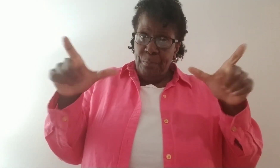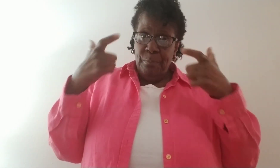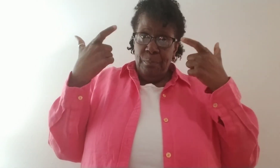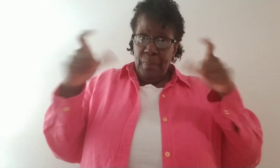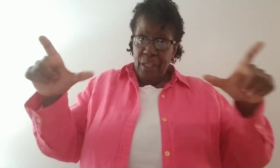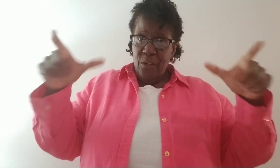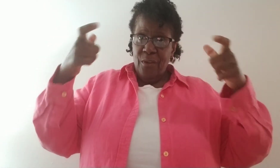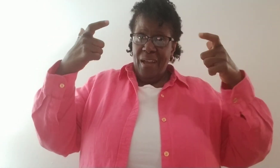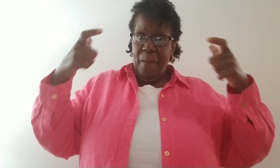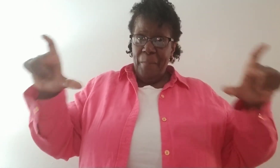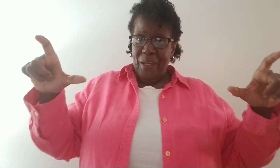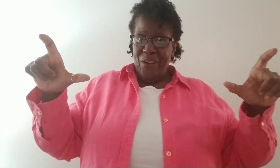Bigger and bigger.